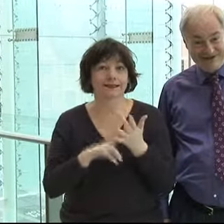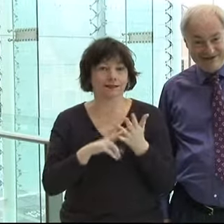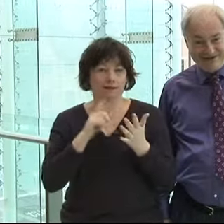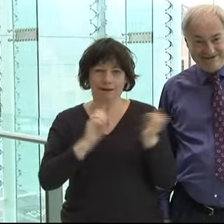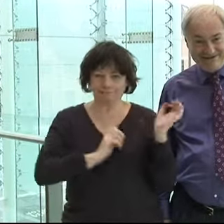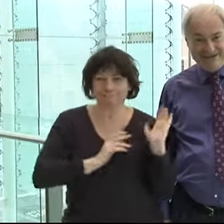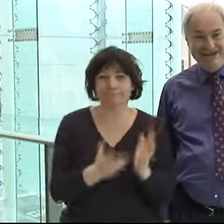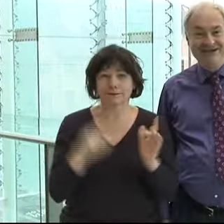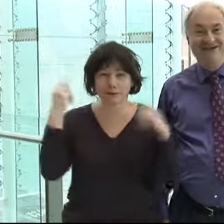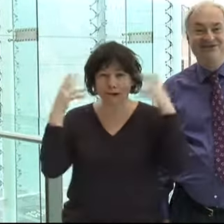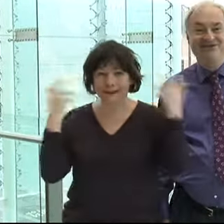Kat.